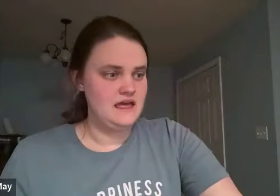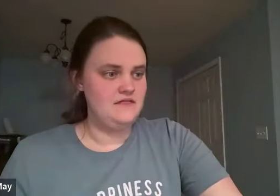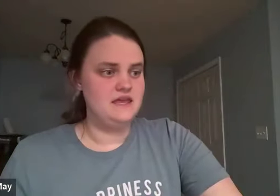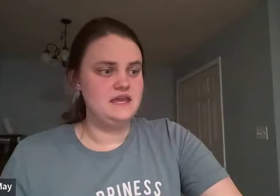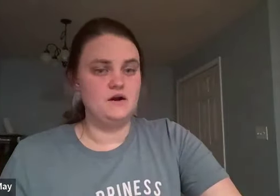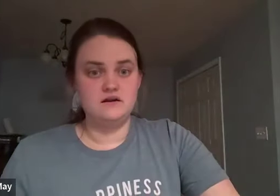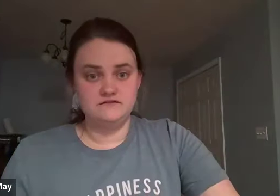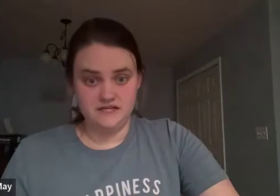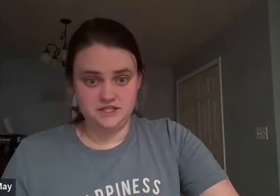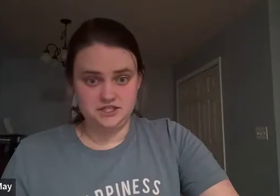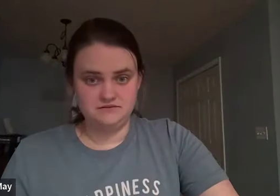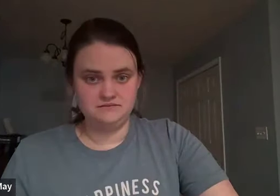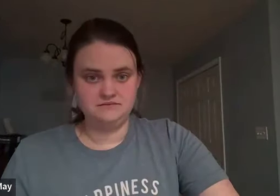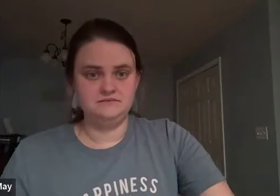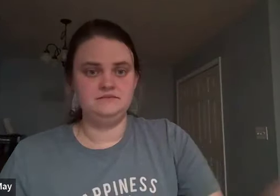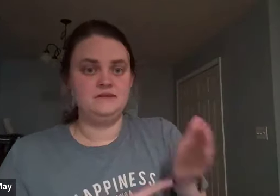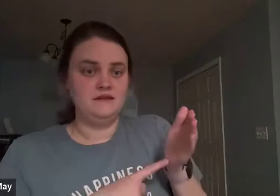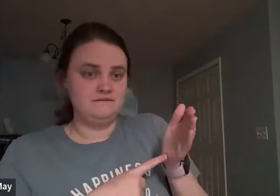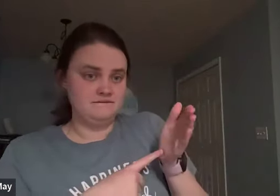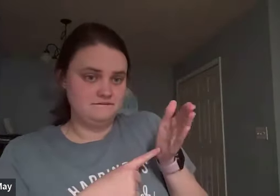And then our fish.